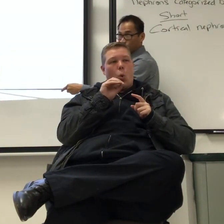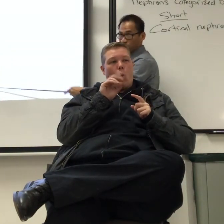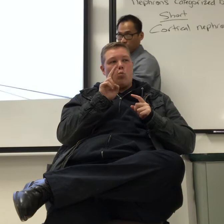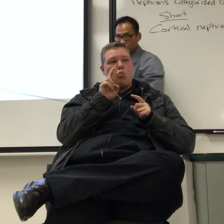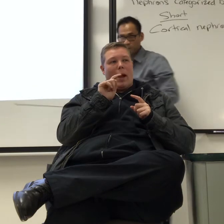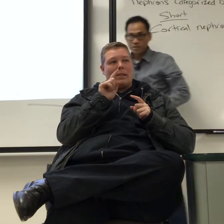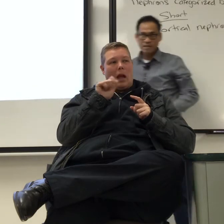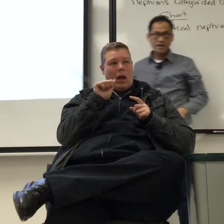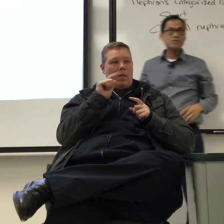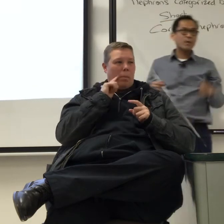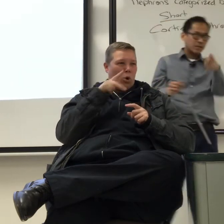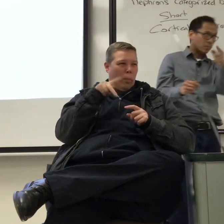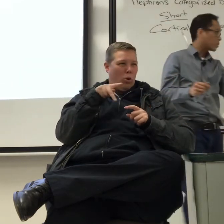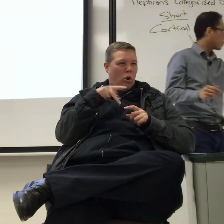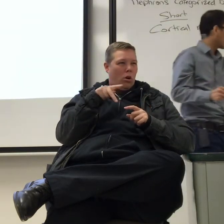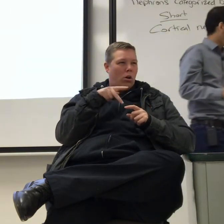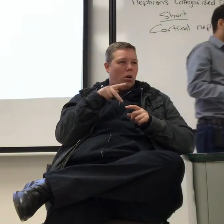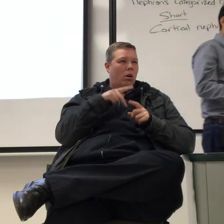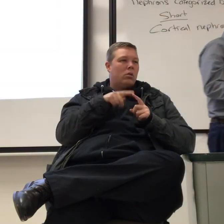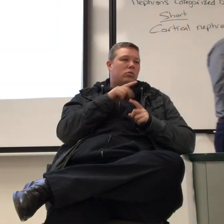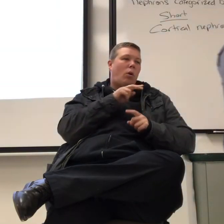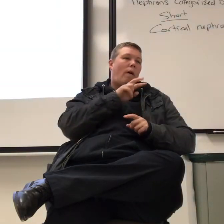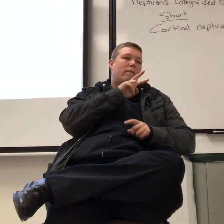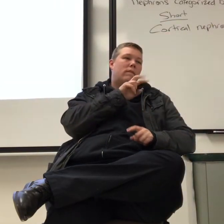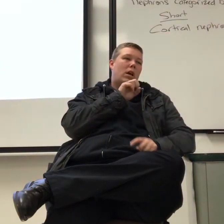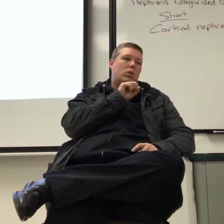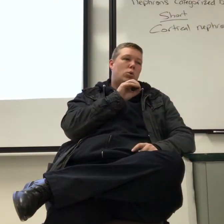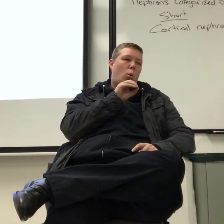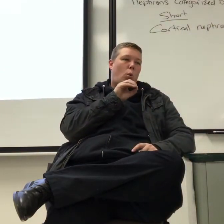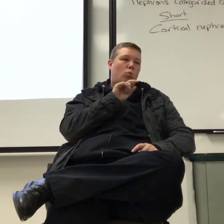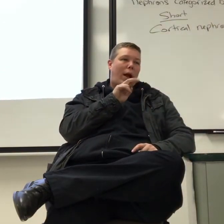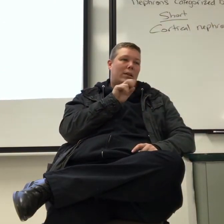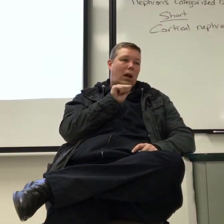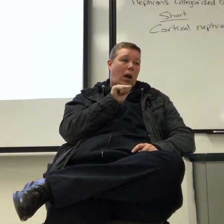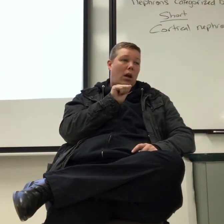purple. So associate vasa recta with these ones.